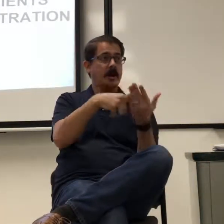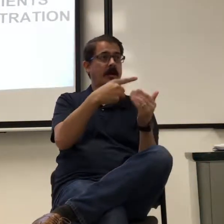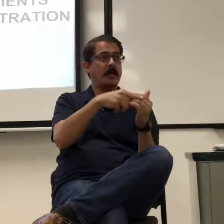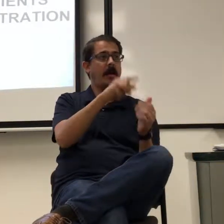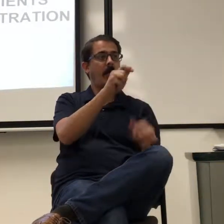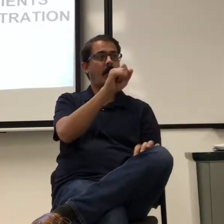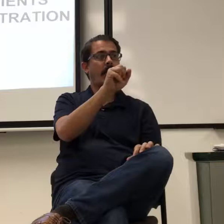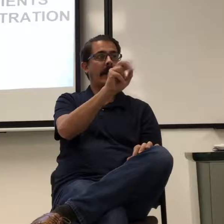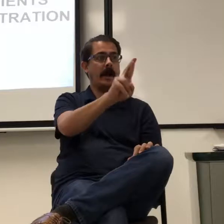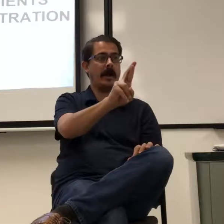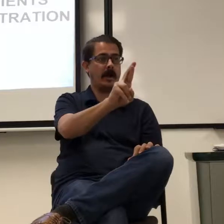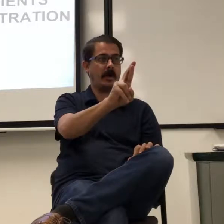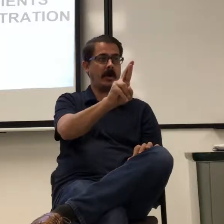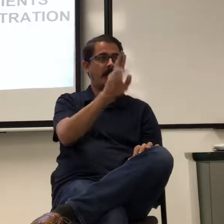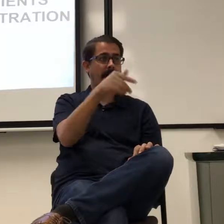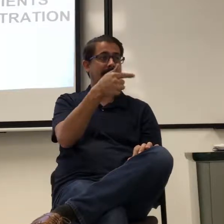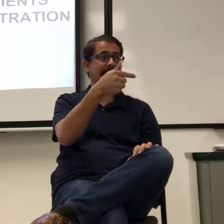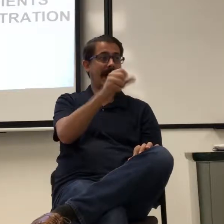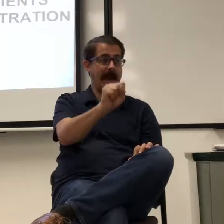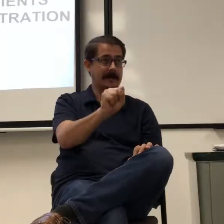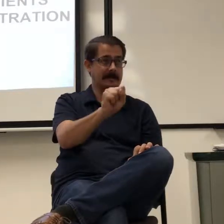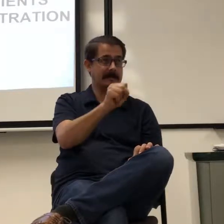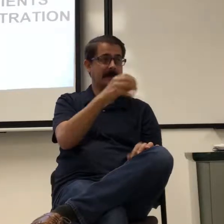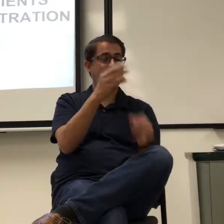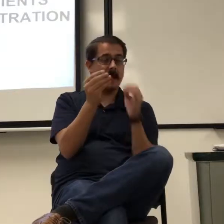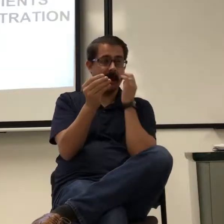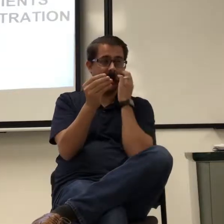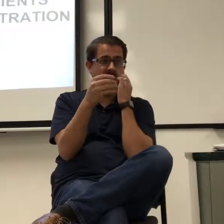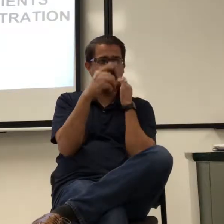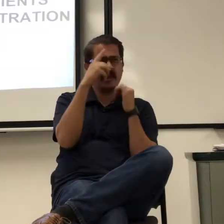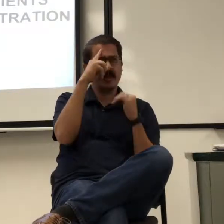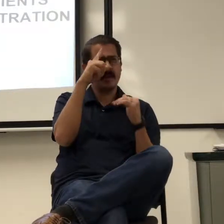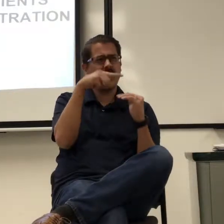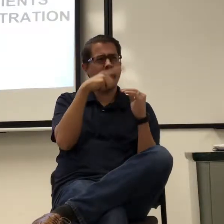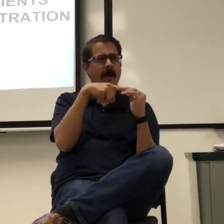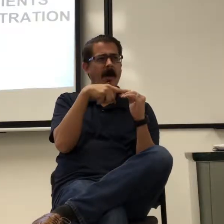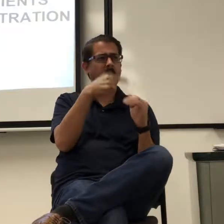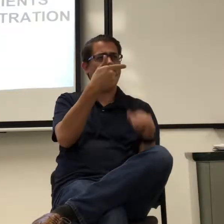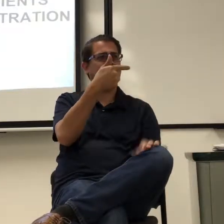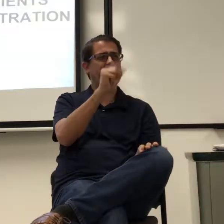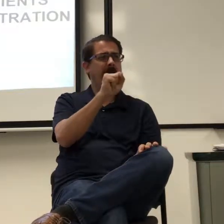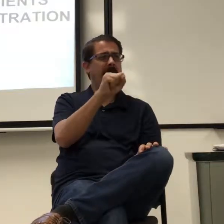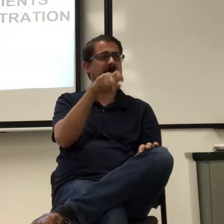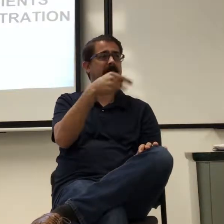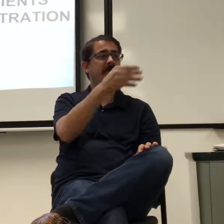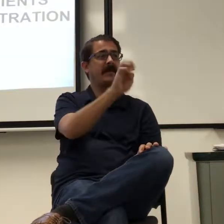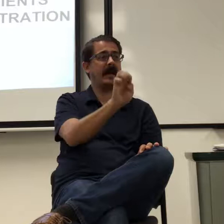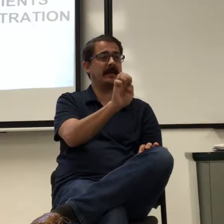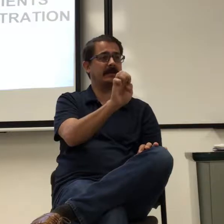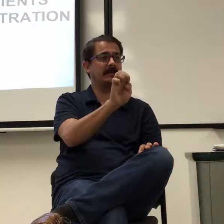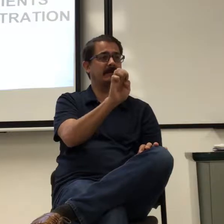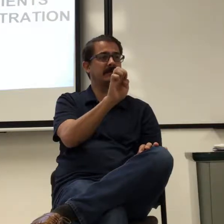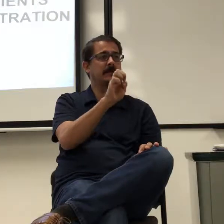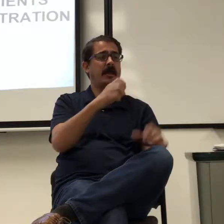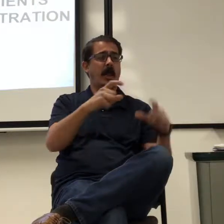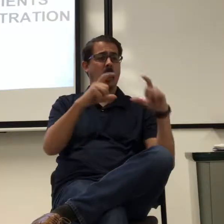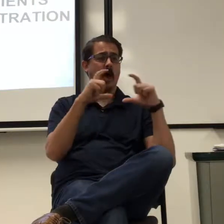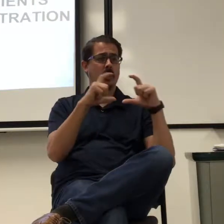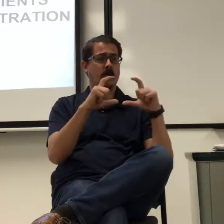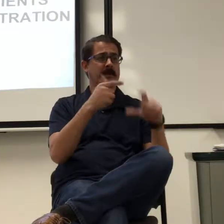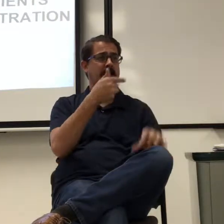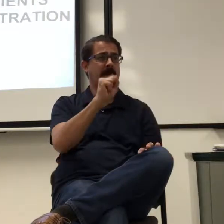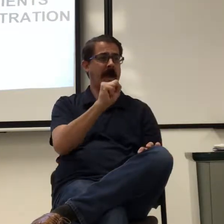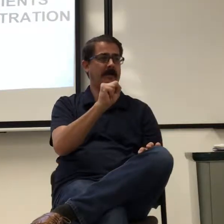is the gas. And to think about the gas phase, concentration of gas is given